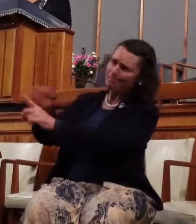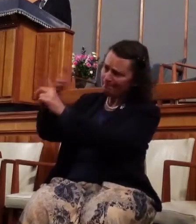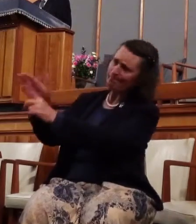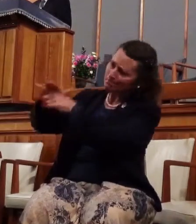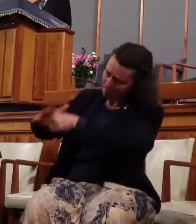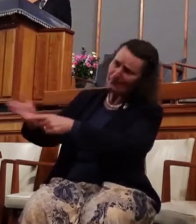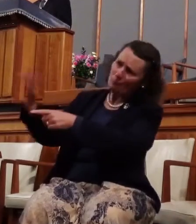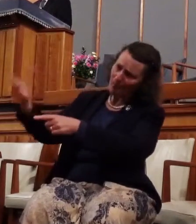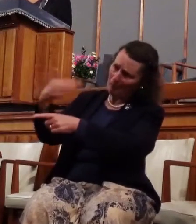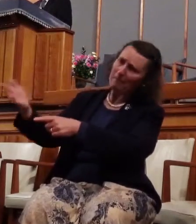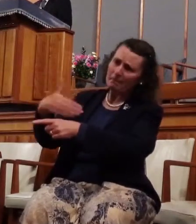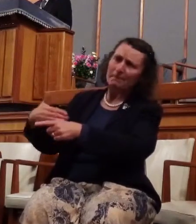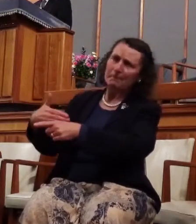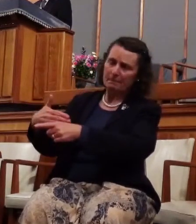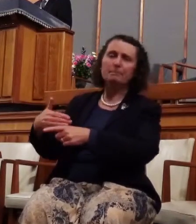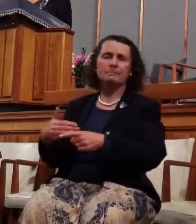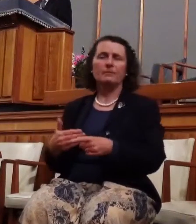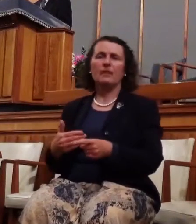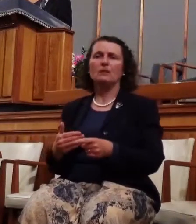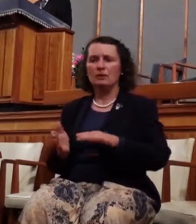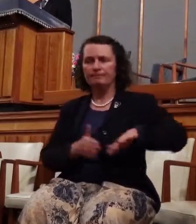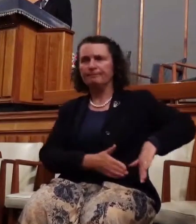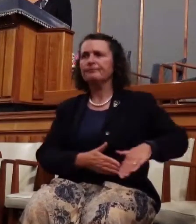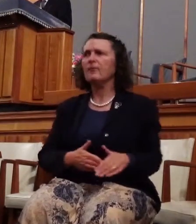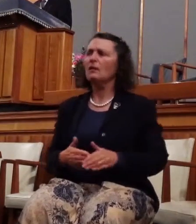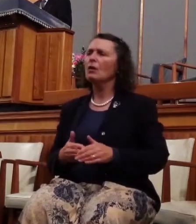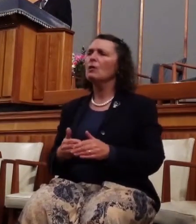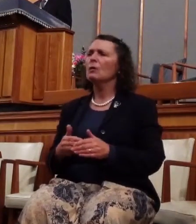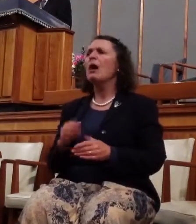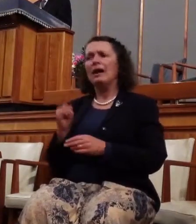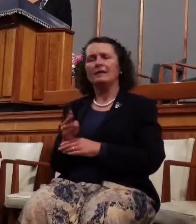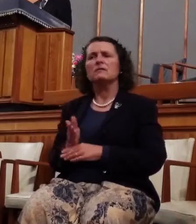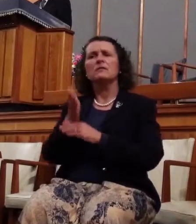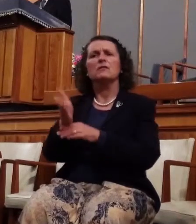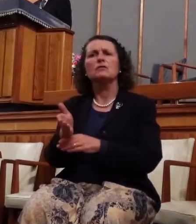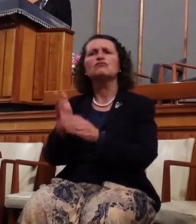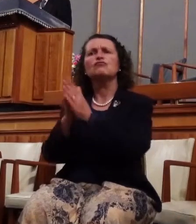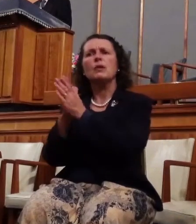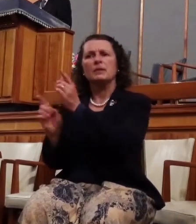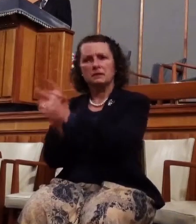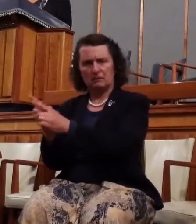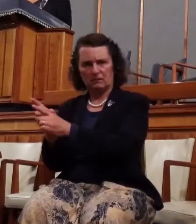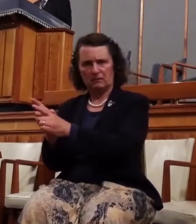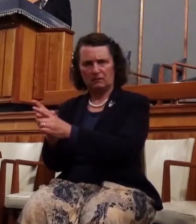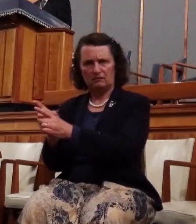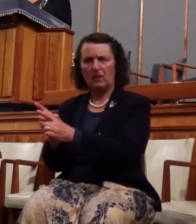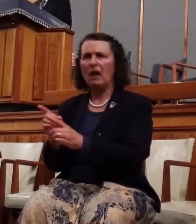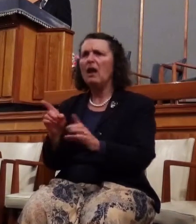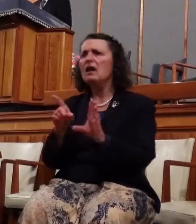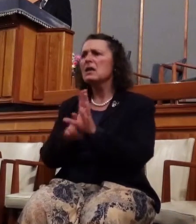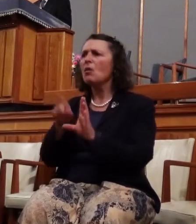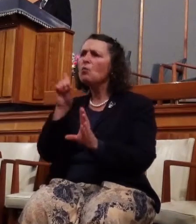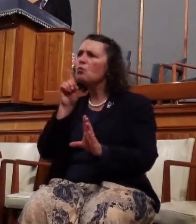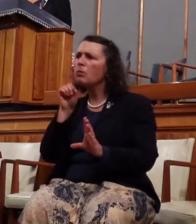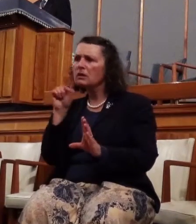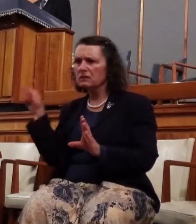us. And it came to pass, as we went to prayer, a certain damsel possessed with the spirit of